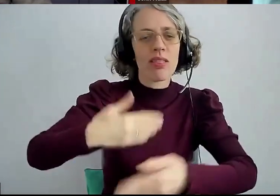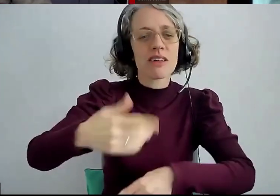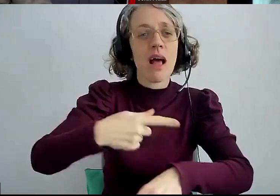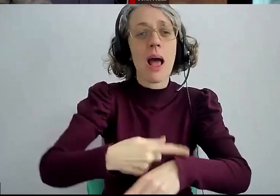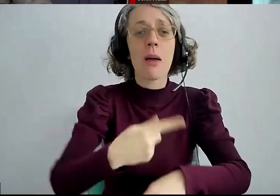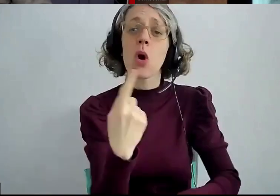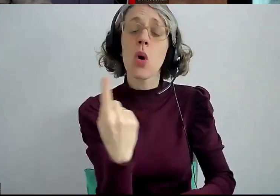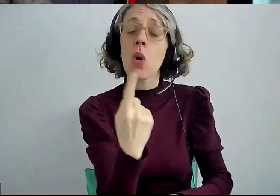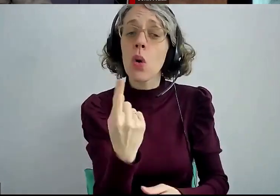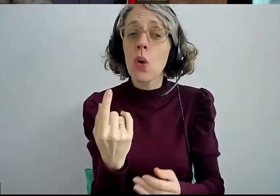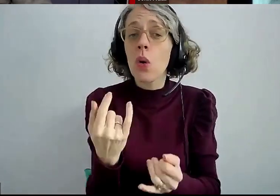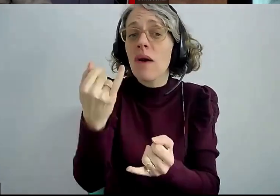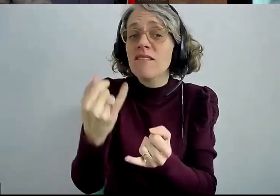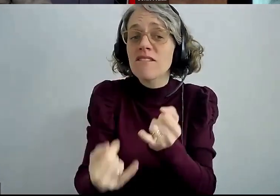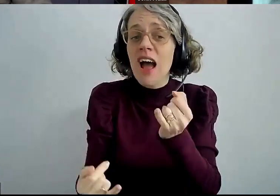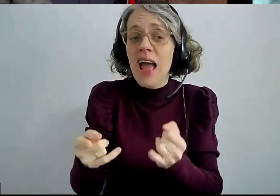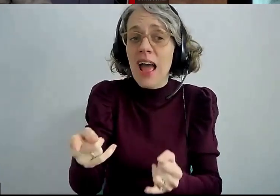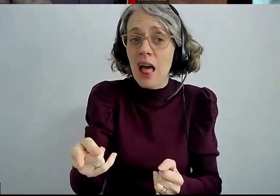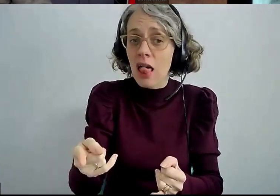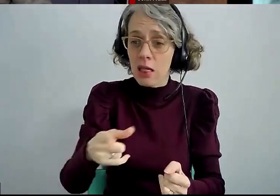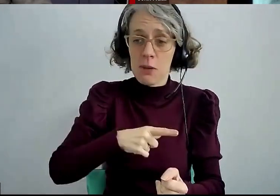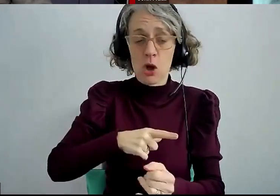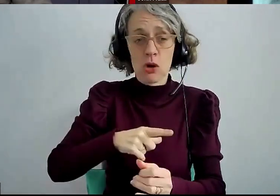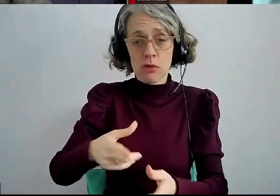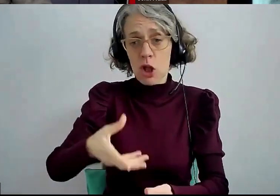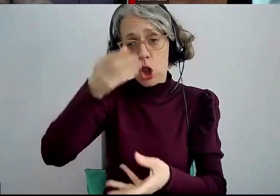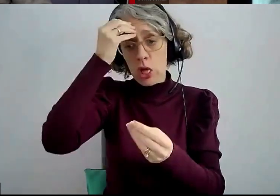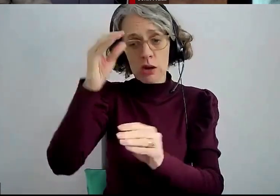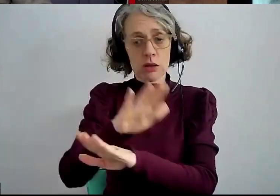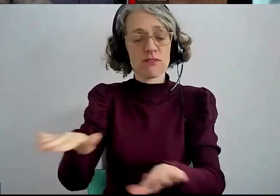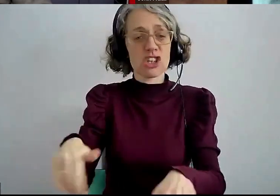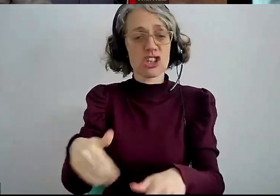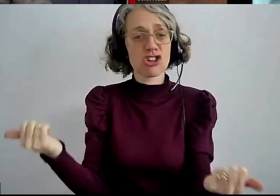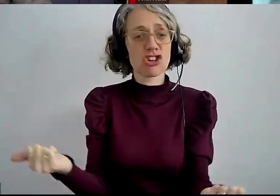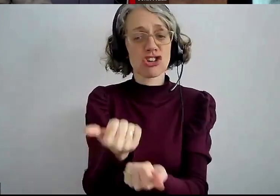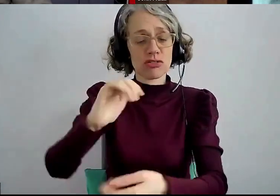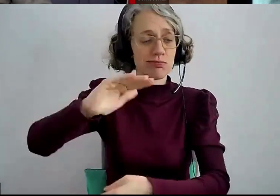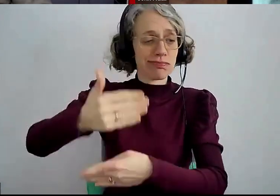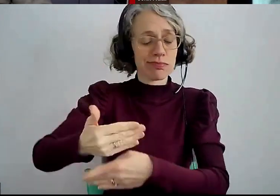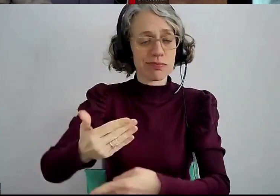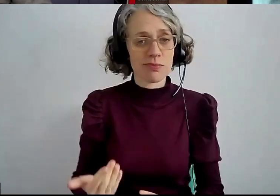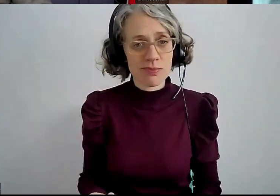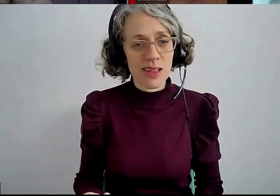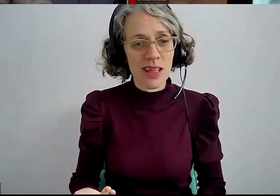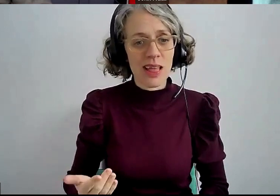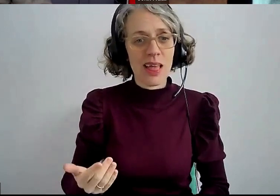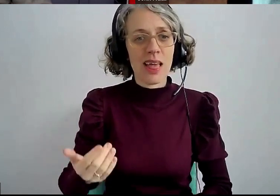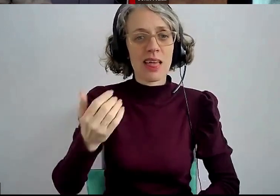fail are those who stop learning and